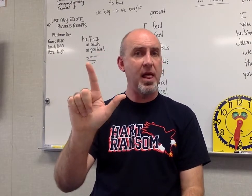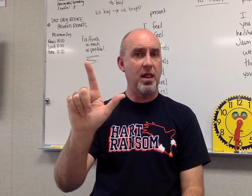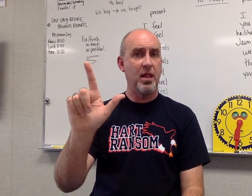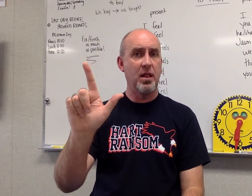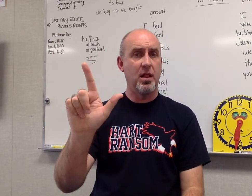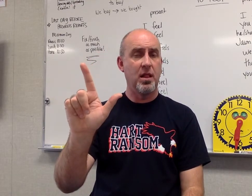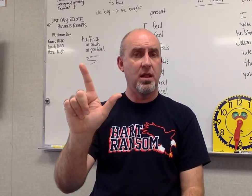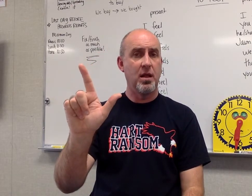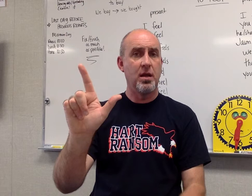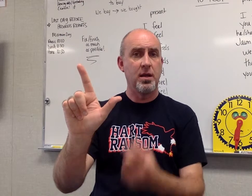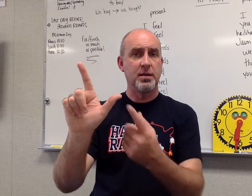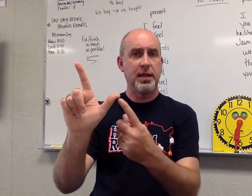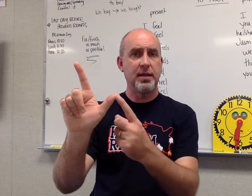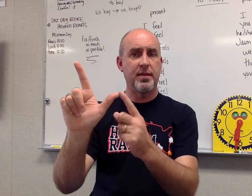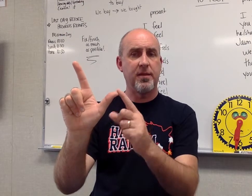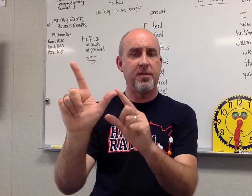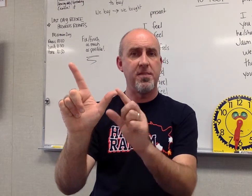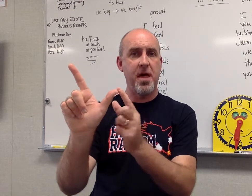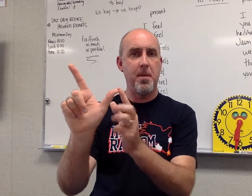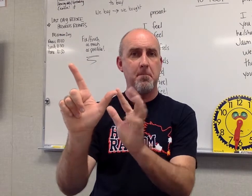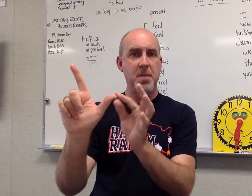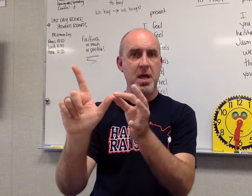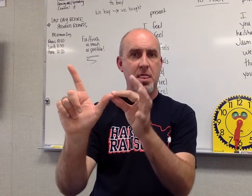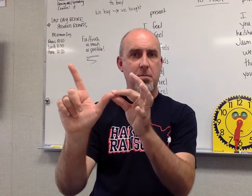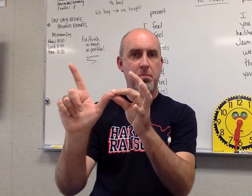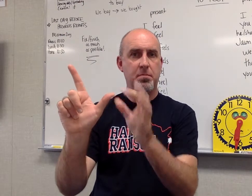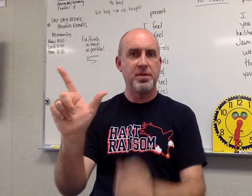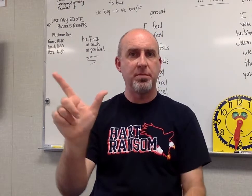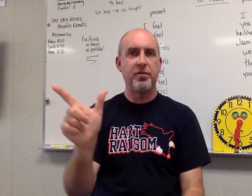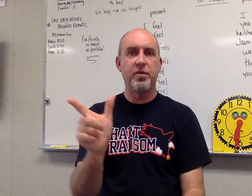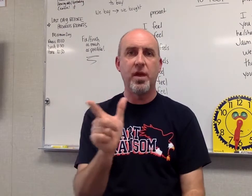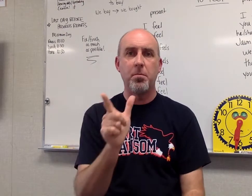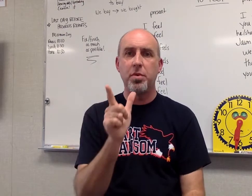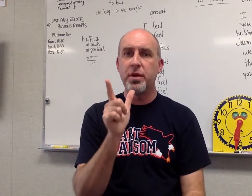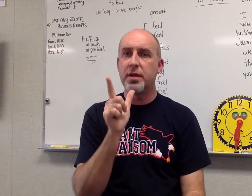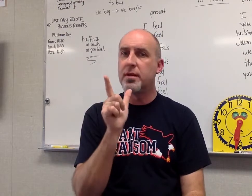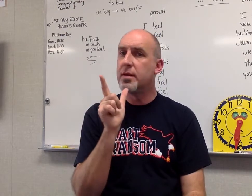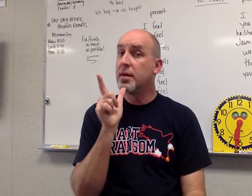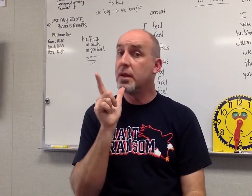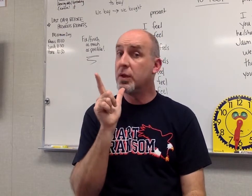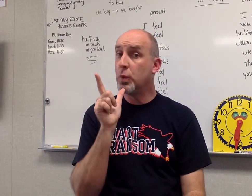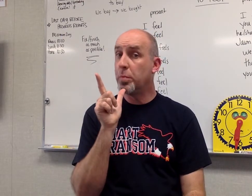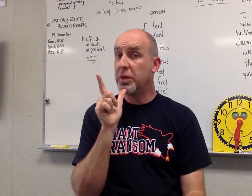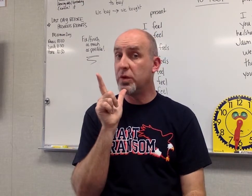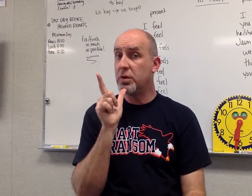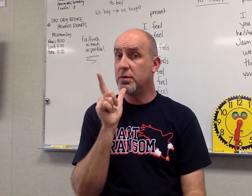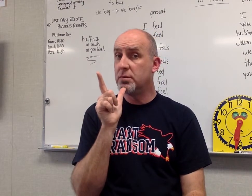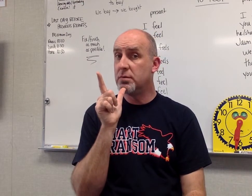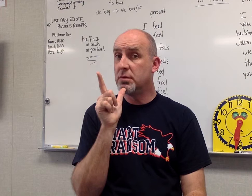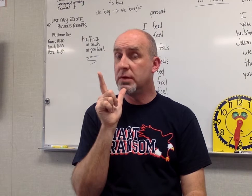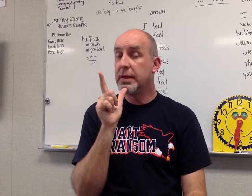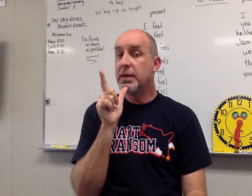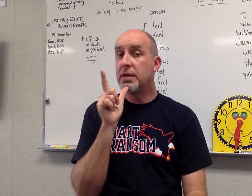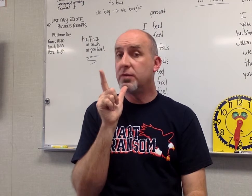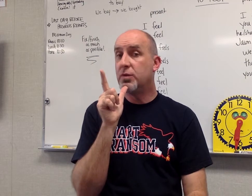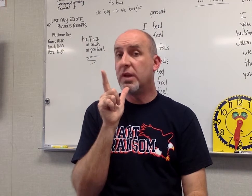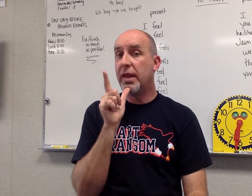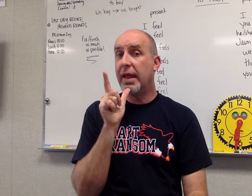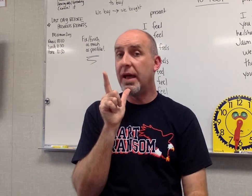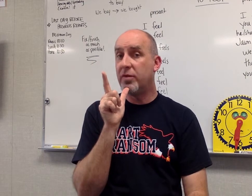L. Take the thumb, the tip of your thumb, put it in your beard. If you do not have a